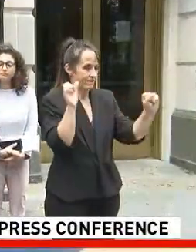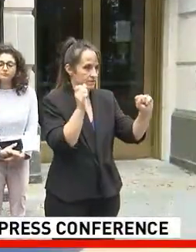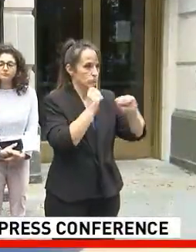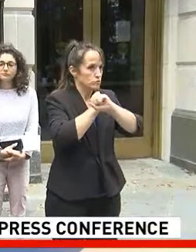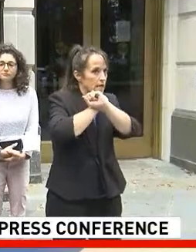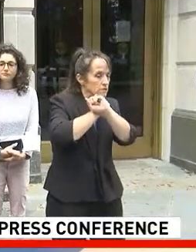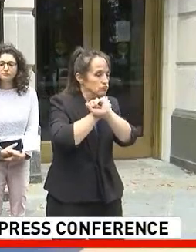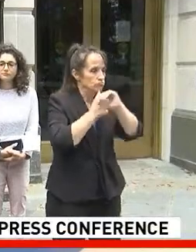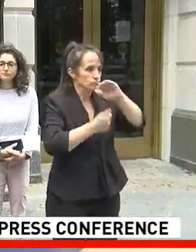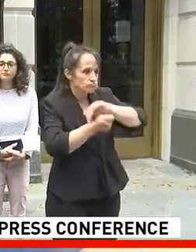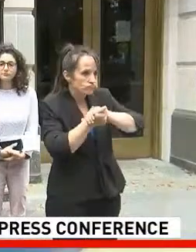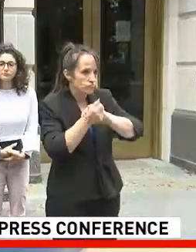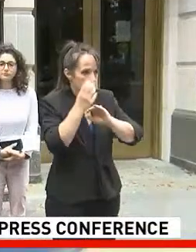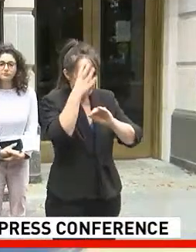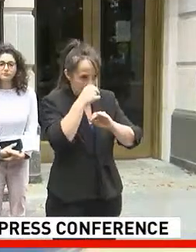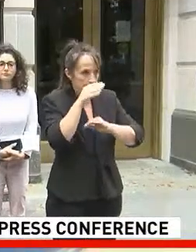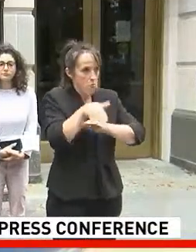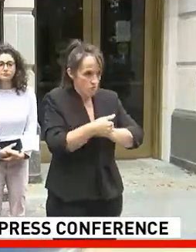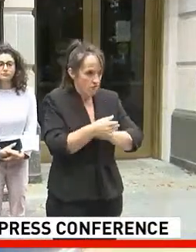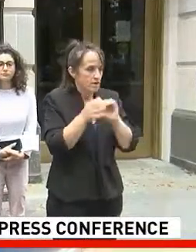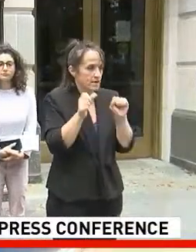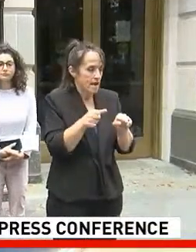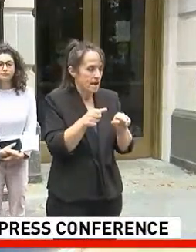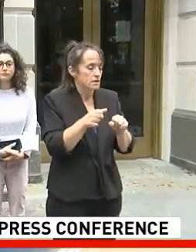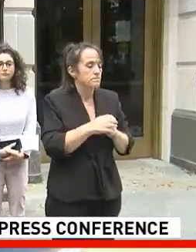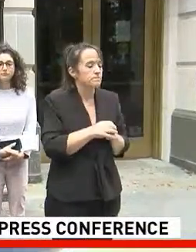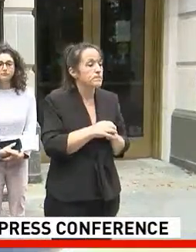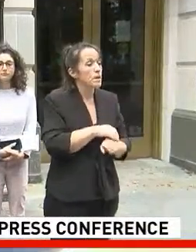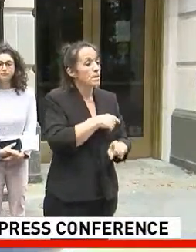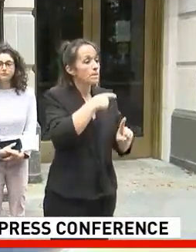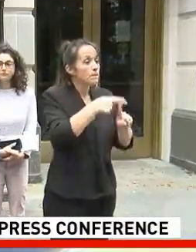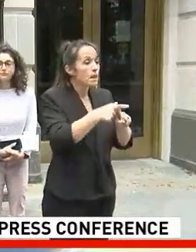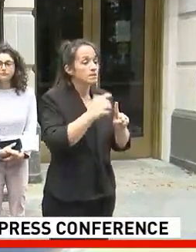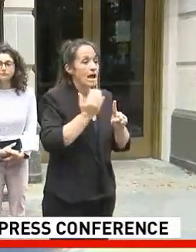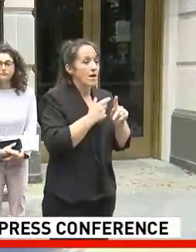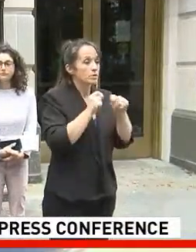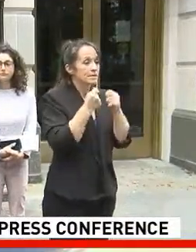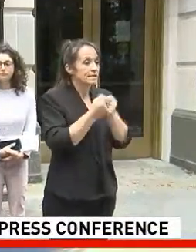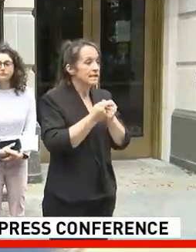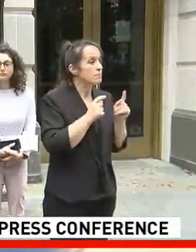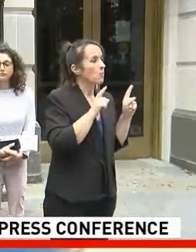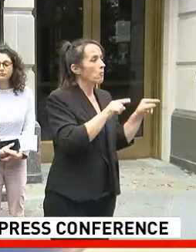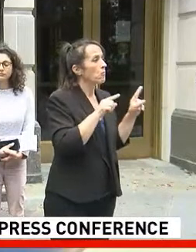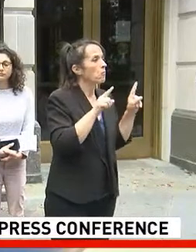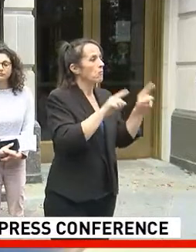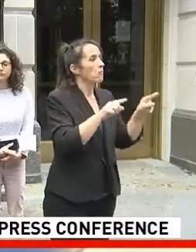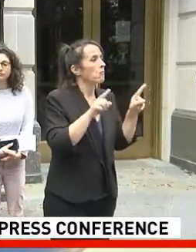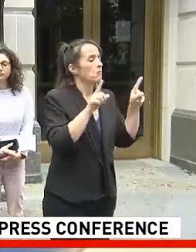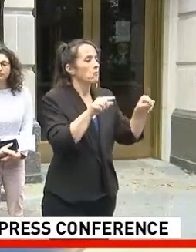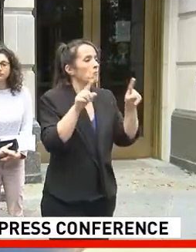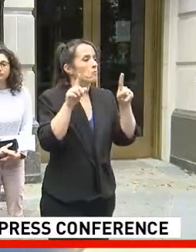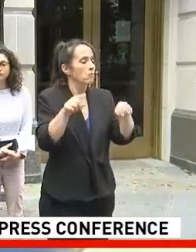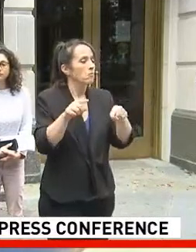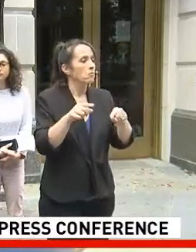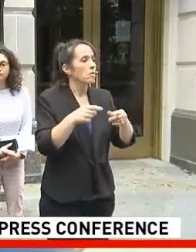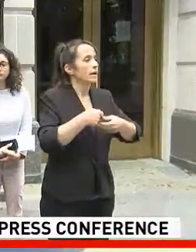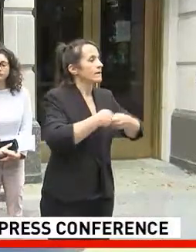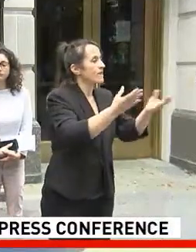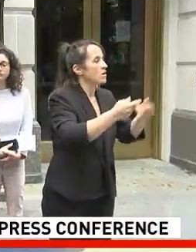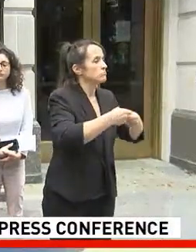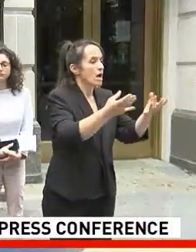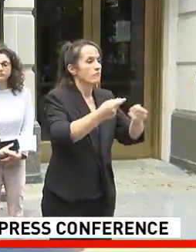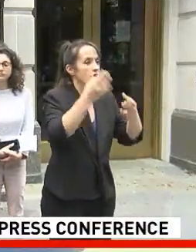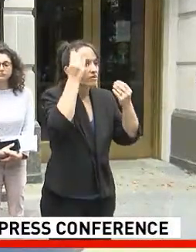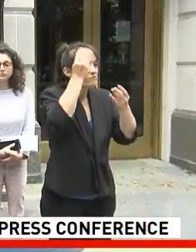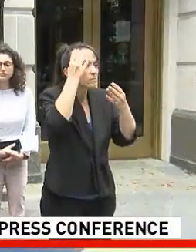it. In addition to that, we have team members out in the field, out in the community, passing out